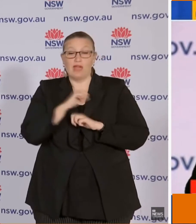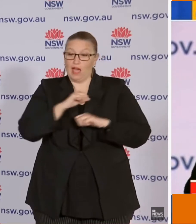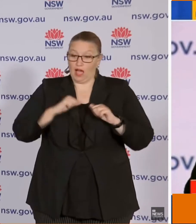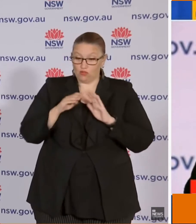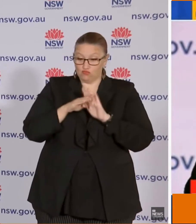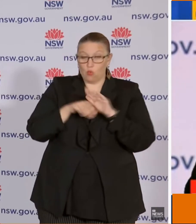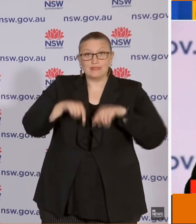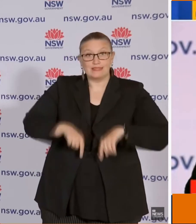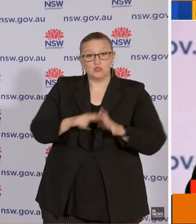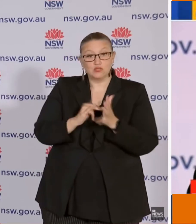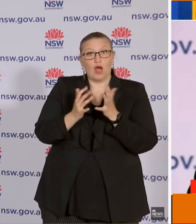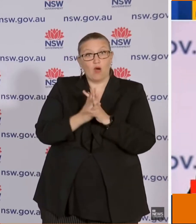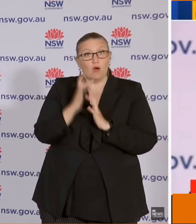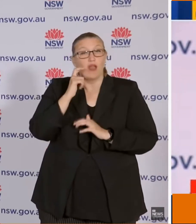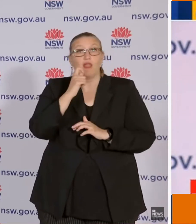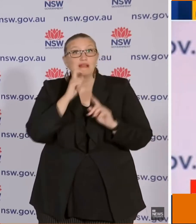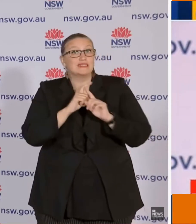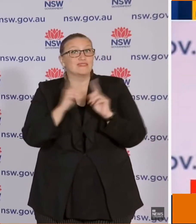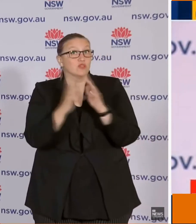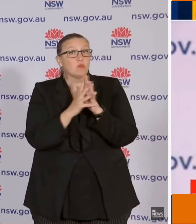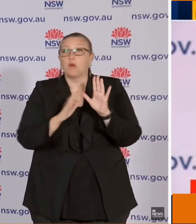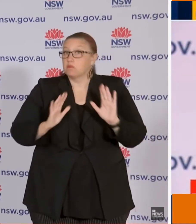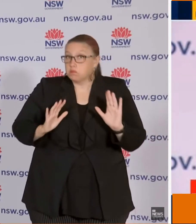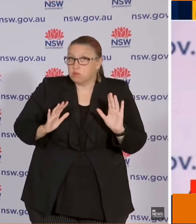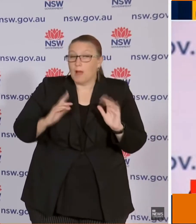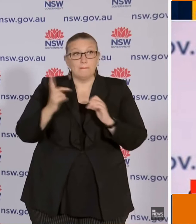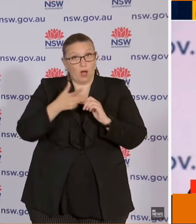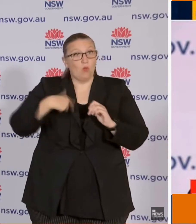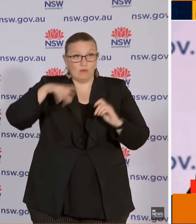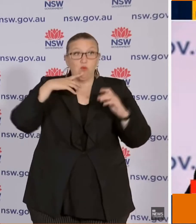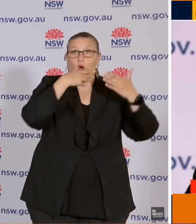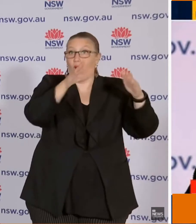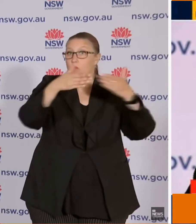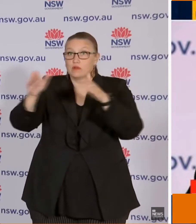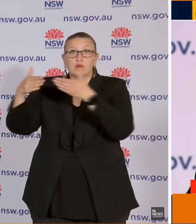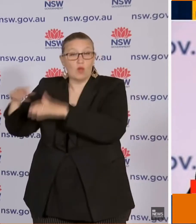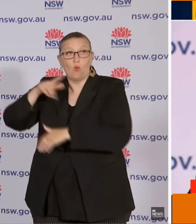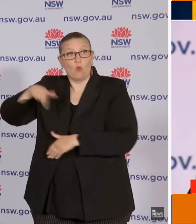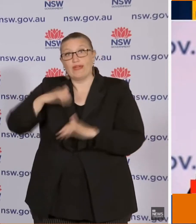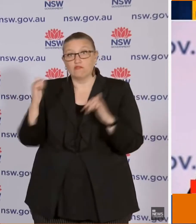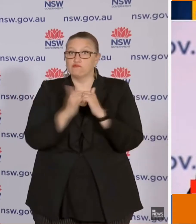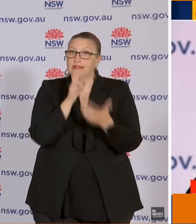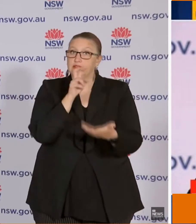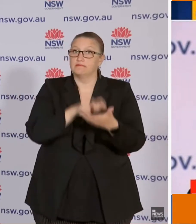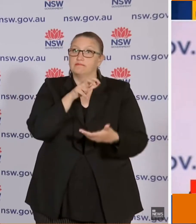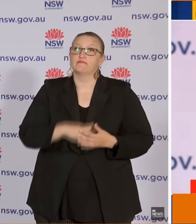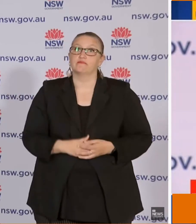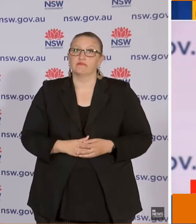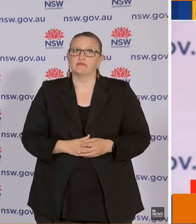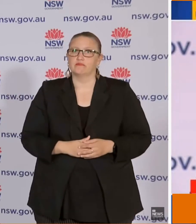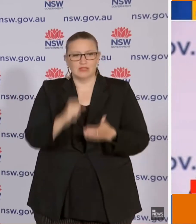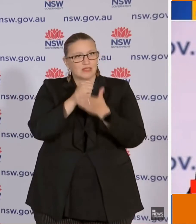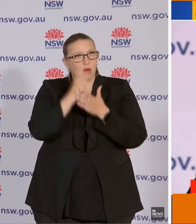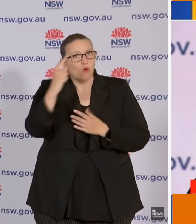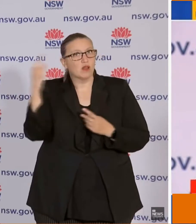diversity. What matters is having our hospital system not overwhelmed. And that's the delicate balance we need to